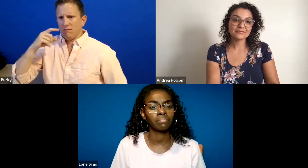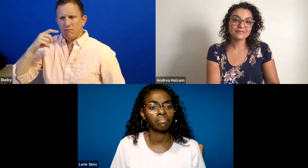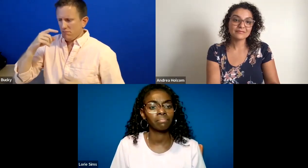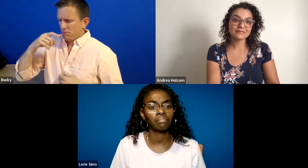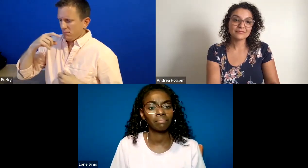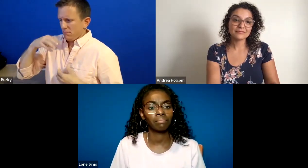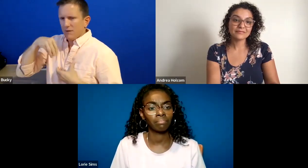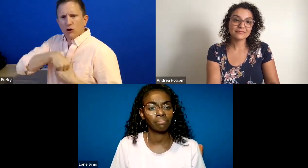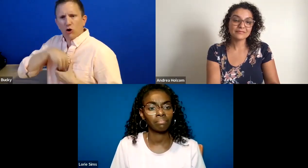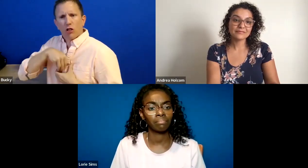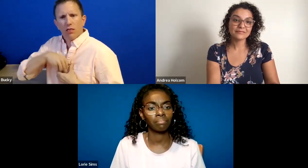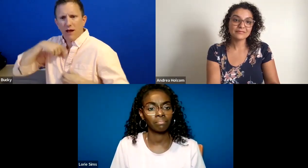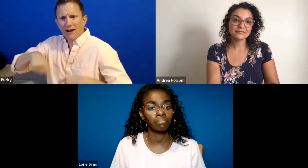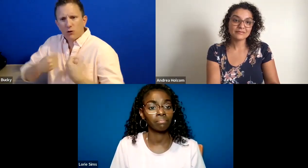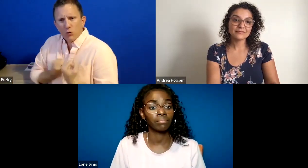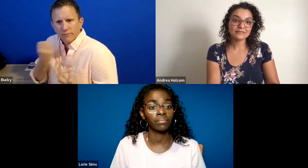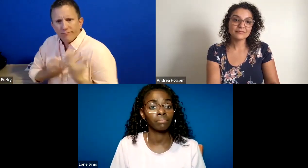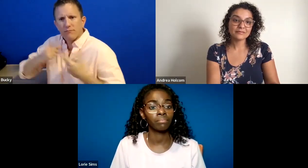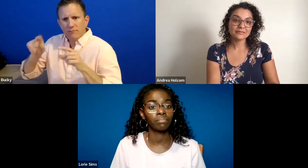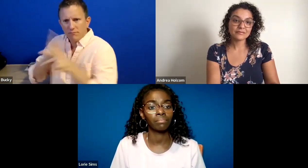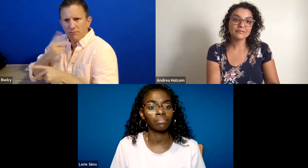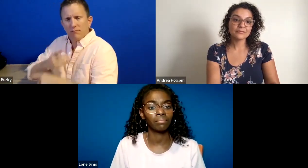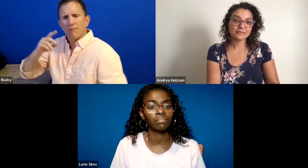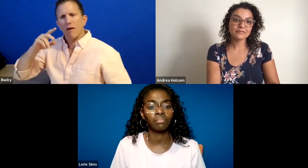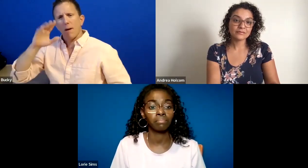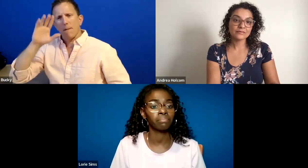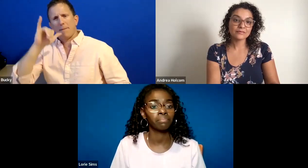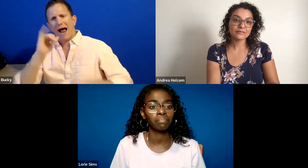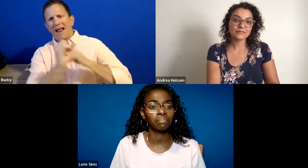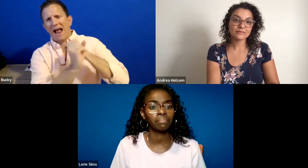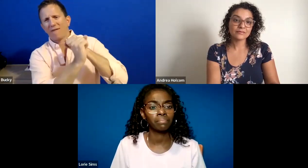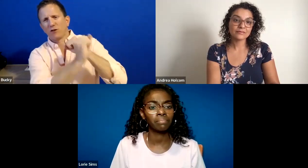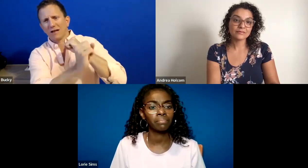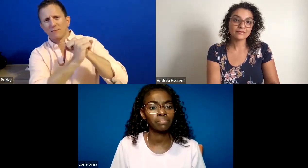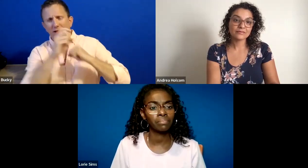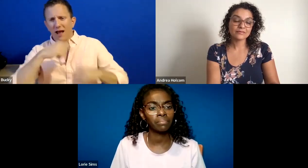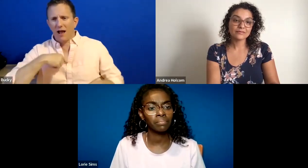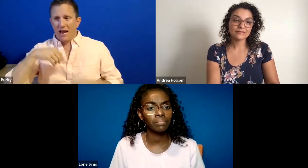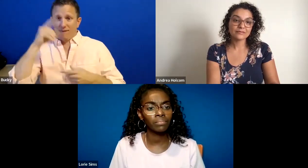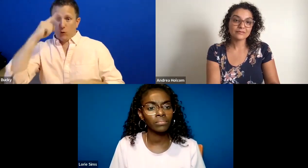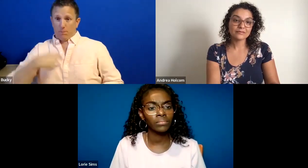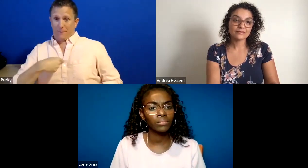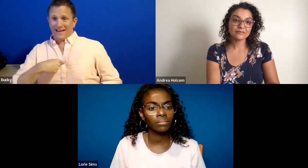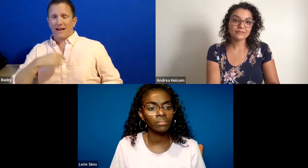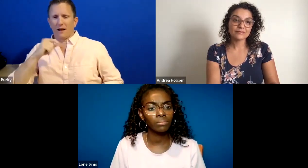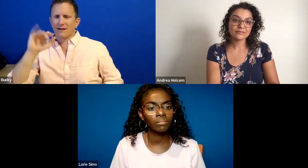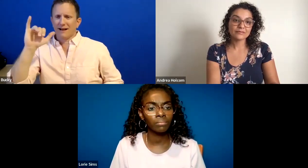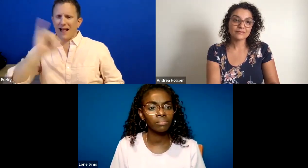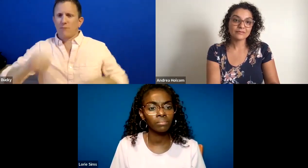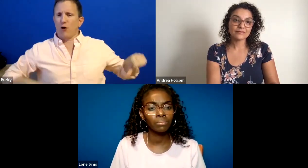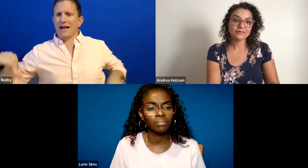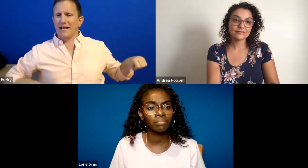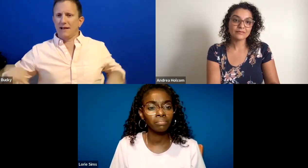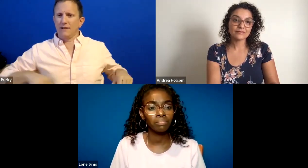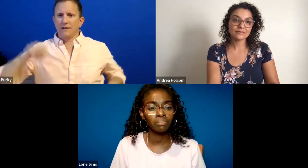privilege. I feel like that is something internally that we have to unpack, but by